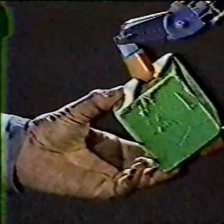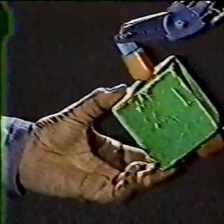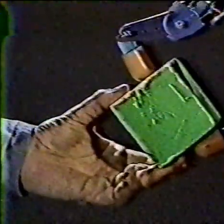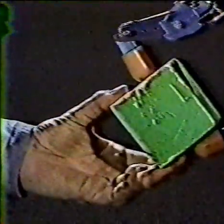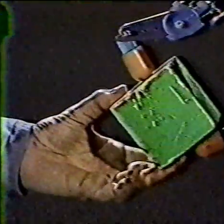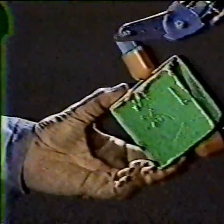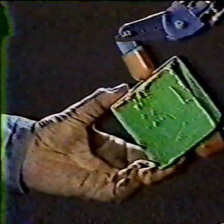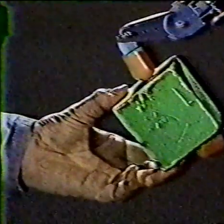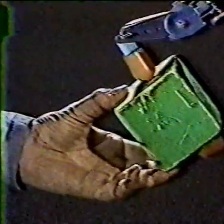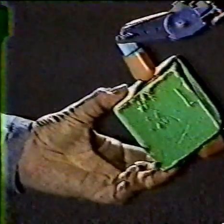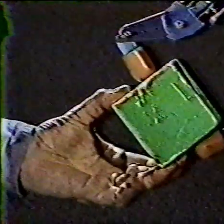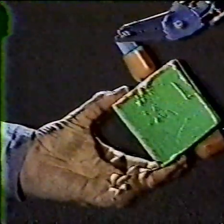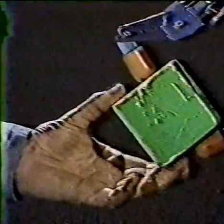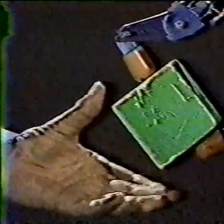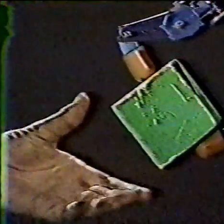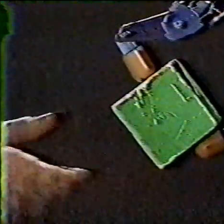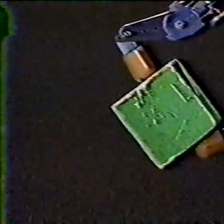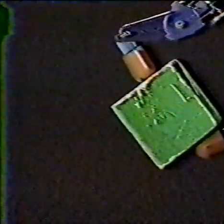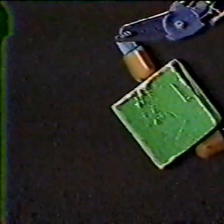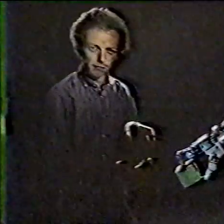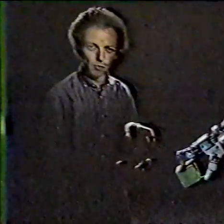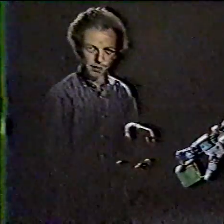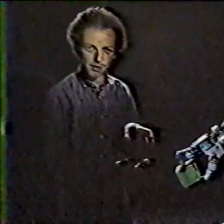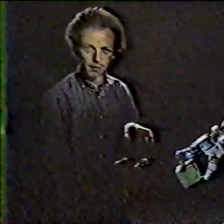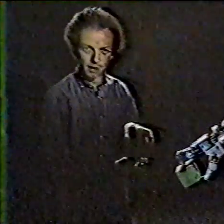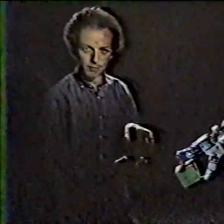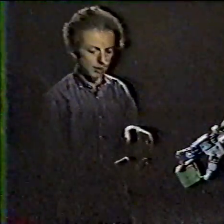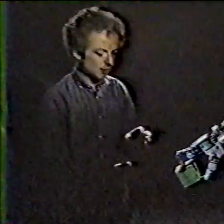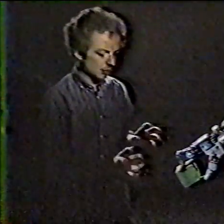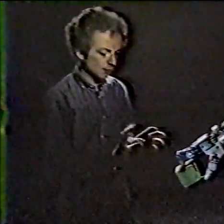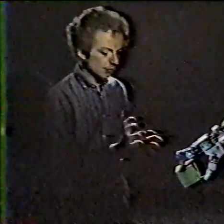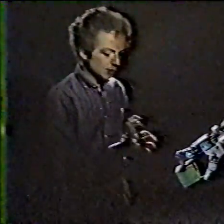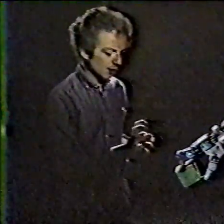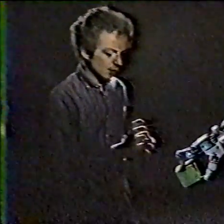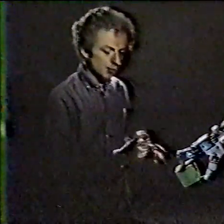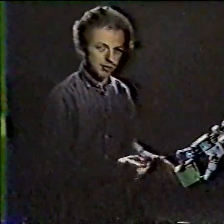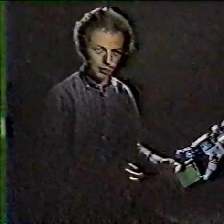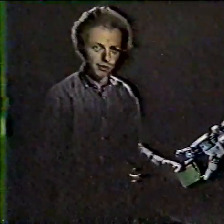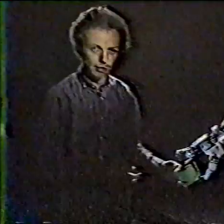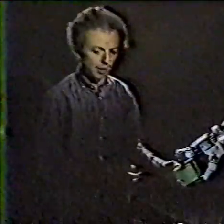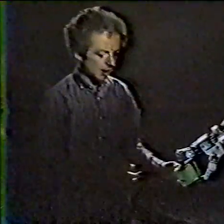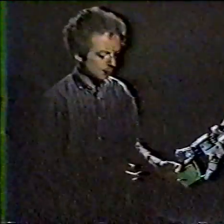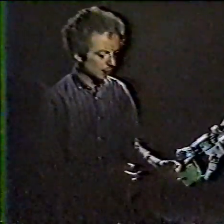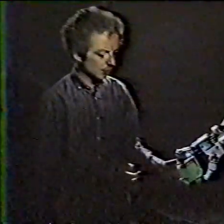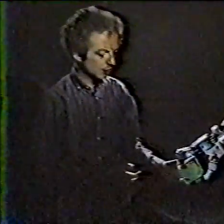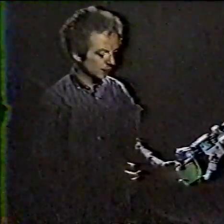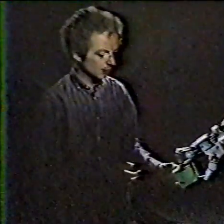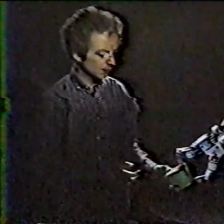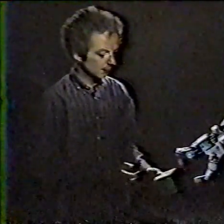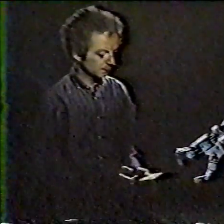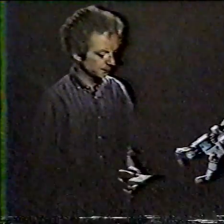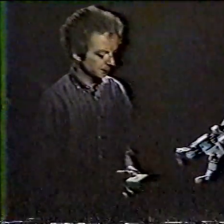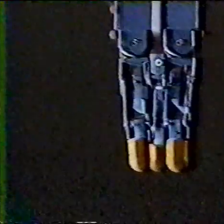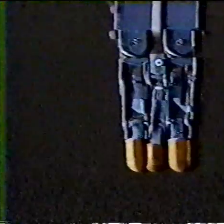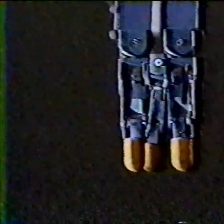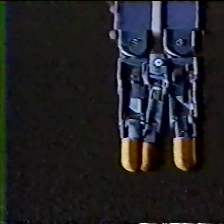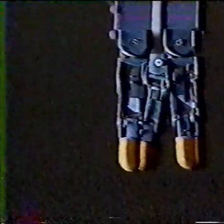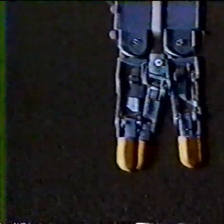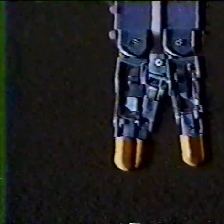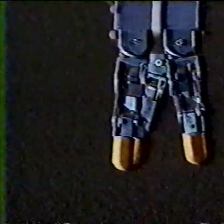securely without exerting excessive forces on the object. So it's a rather delicate but secure grasp that we're achieving. Remember now, the hand has not